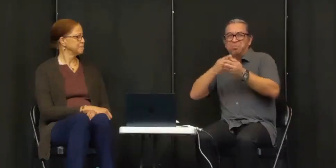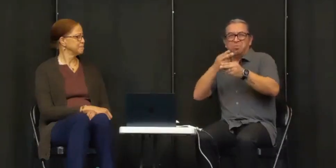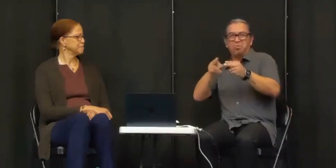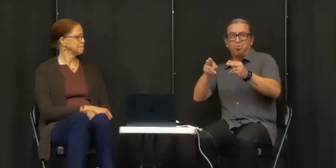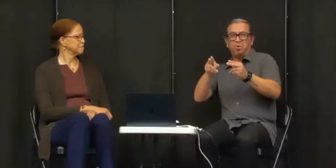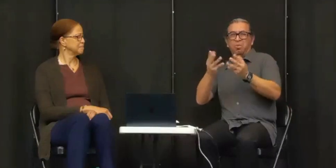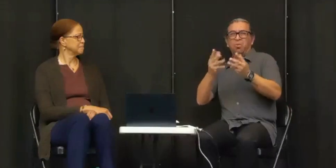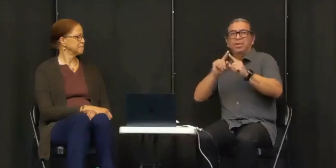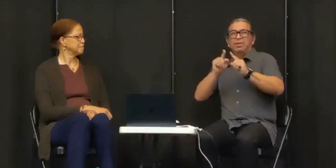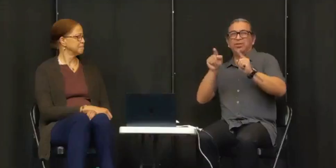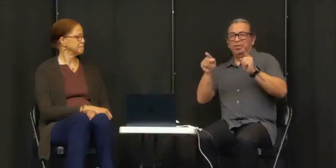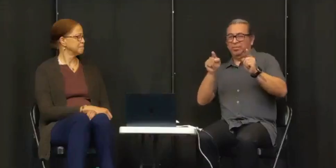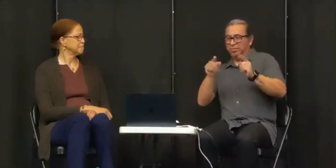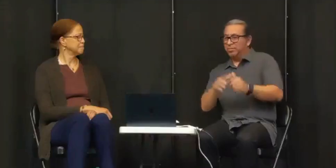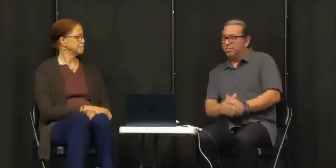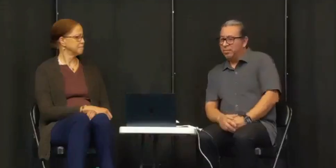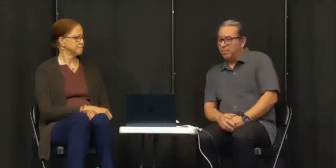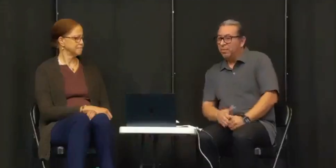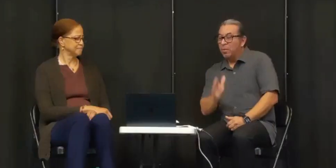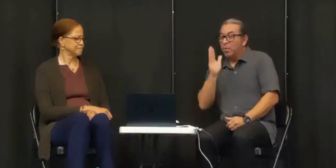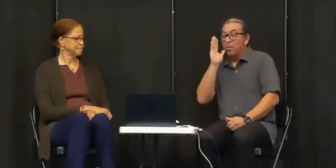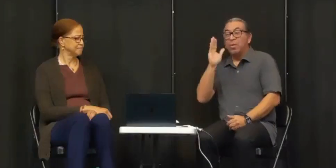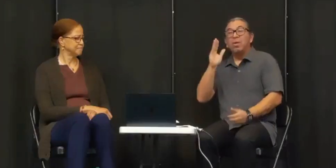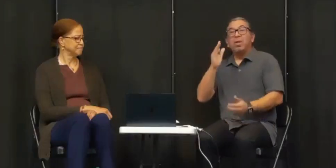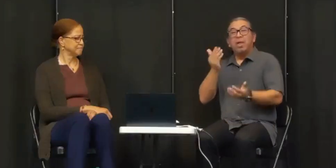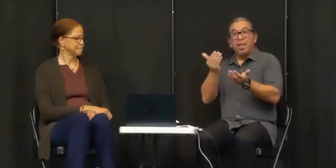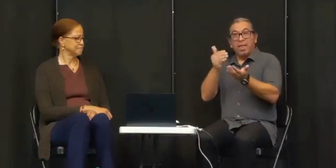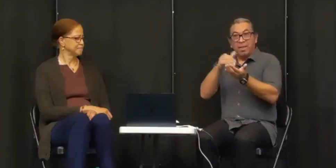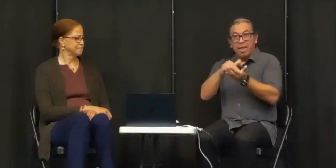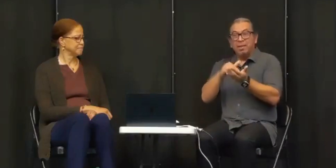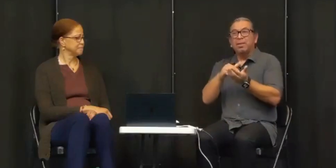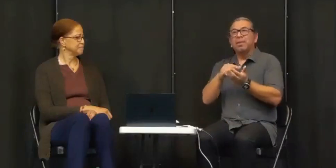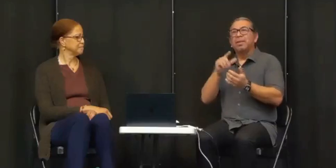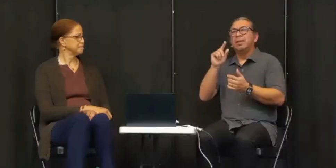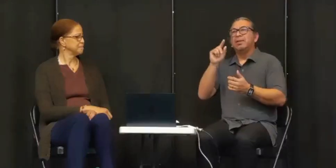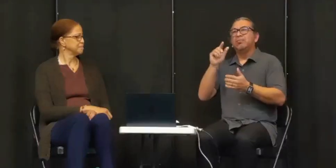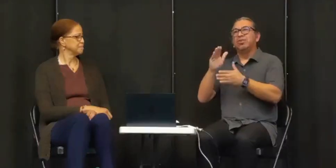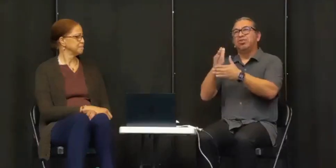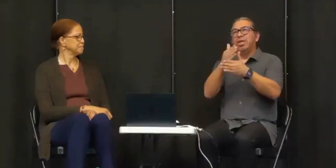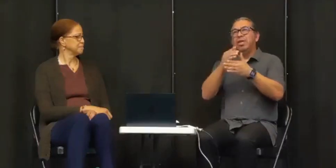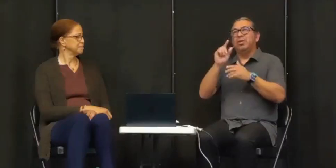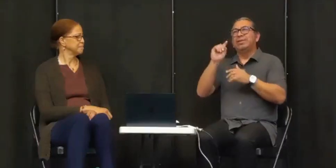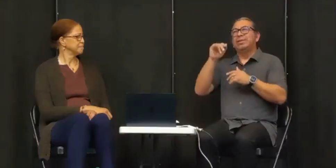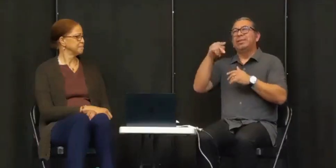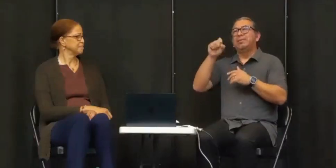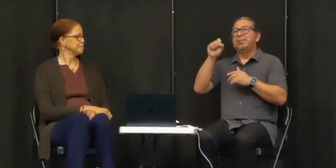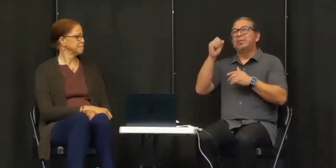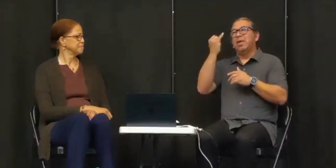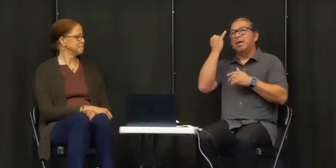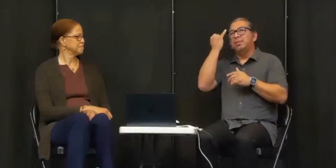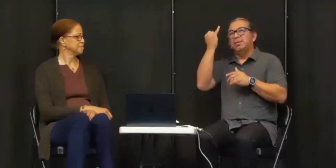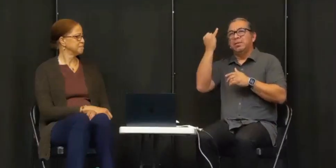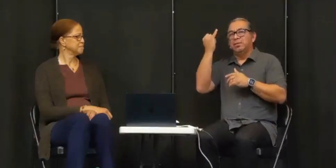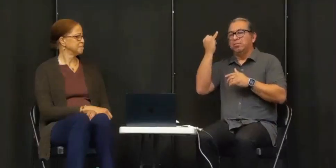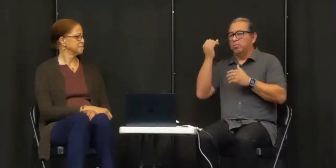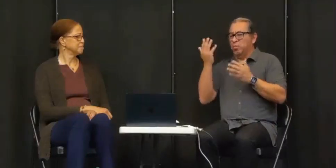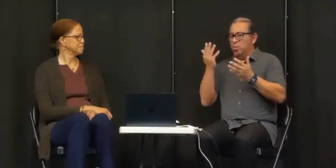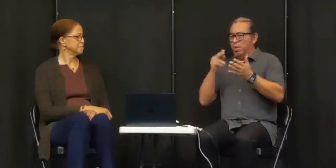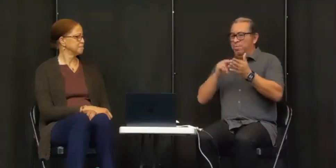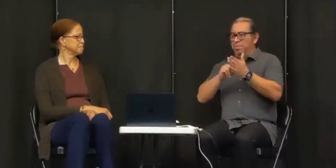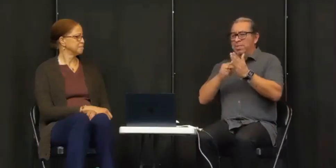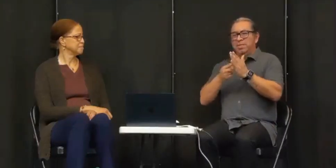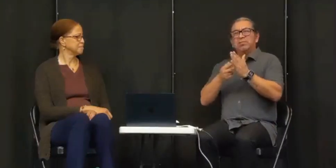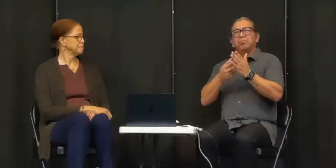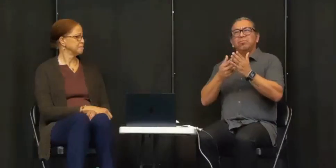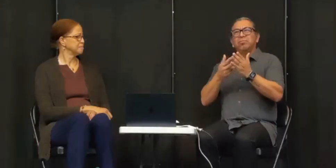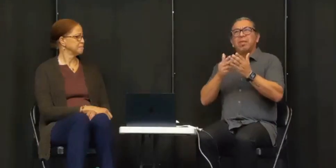holiday depression. Two different topics we'll cover today. And again, we're going to share some